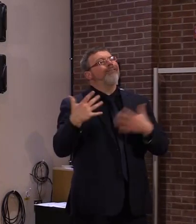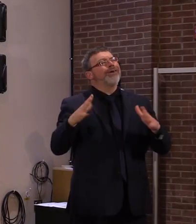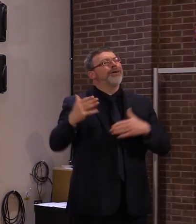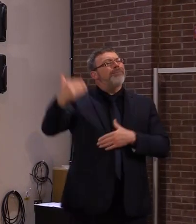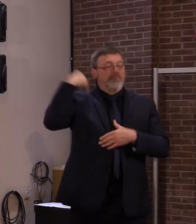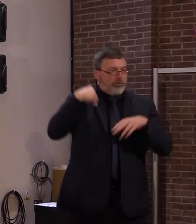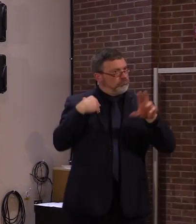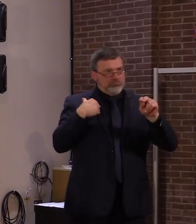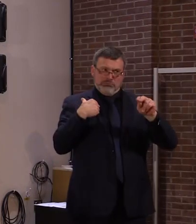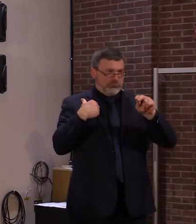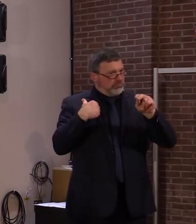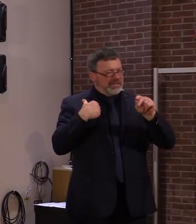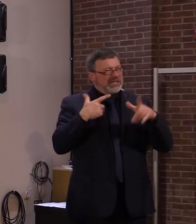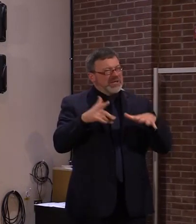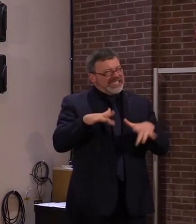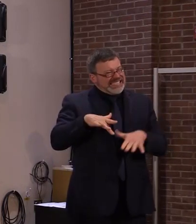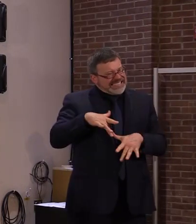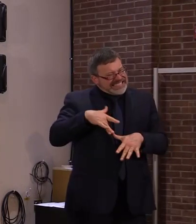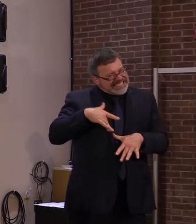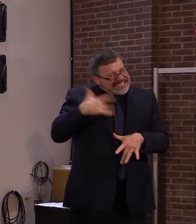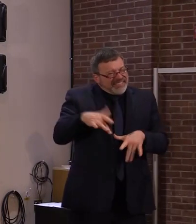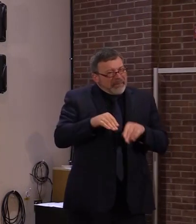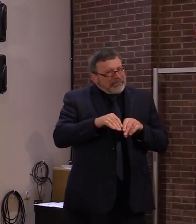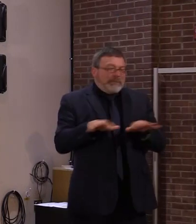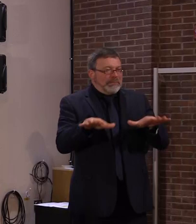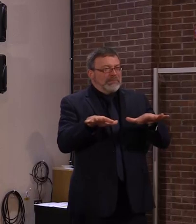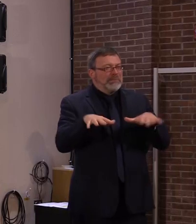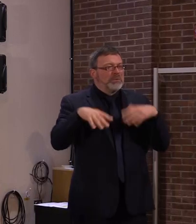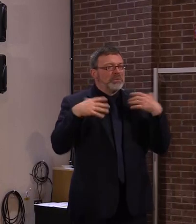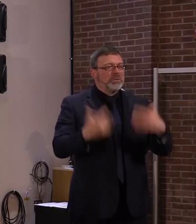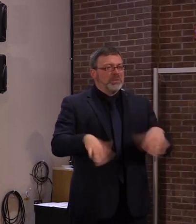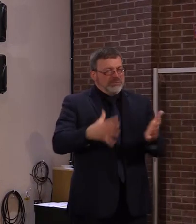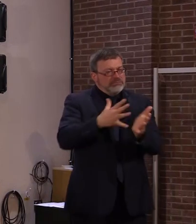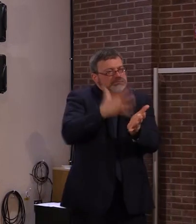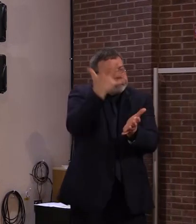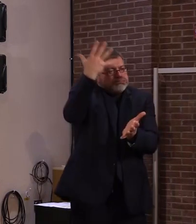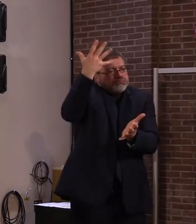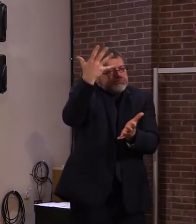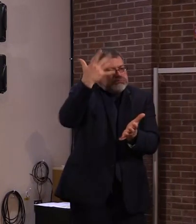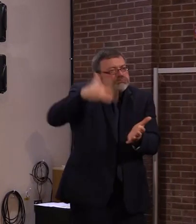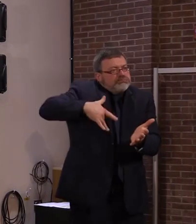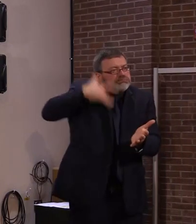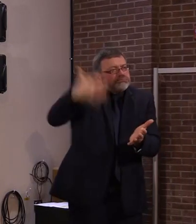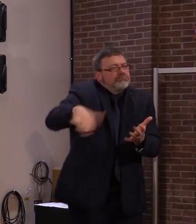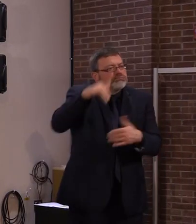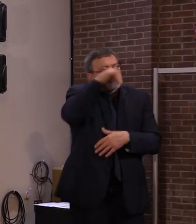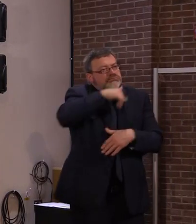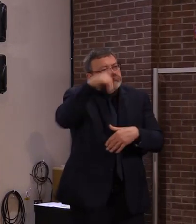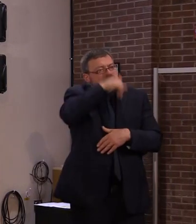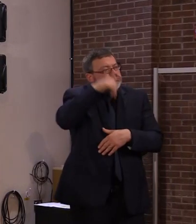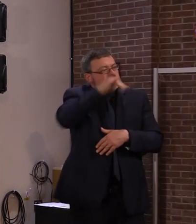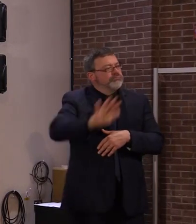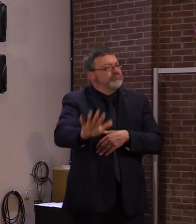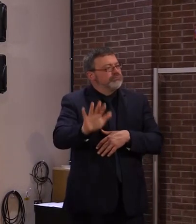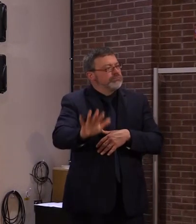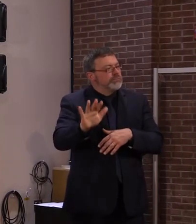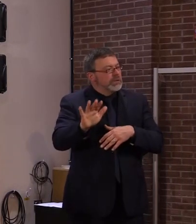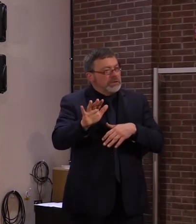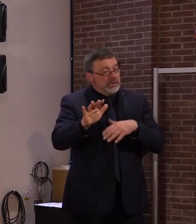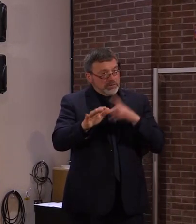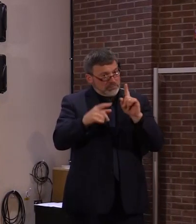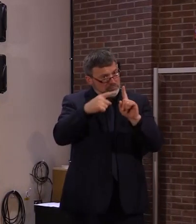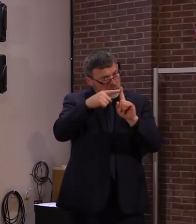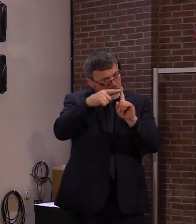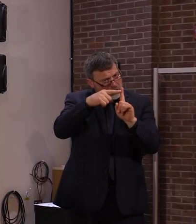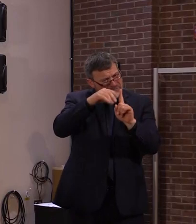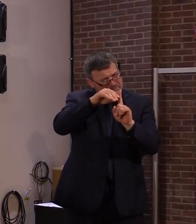contagious. An infected person can spread the virus to 5 people or more, far faster than the